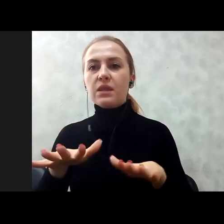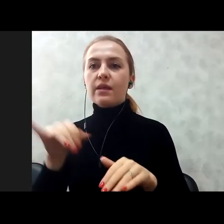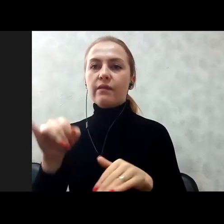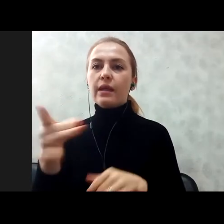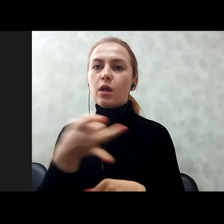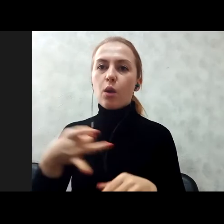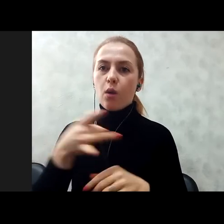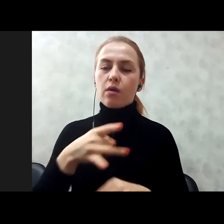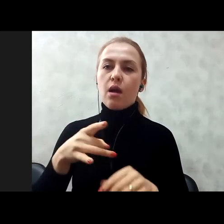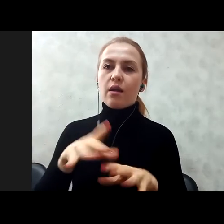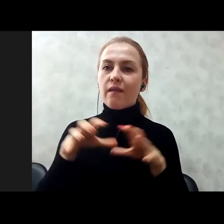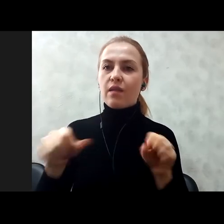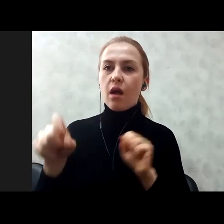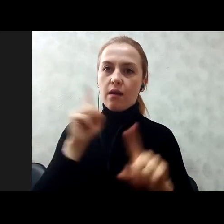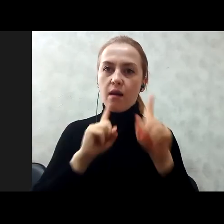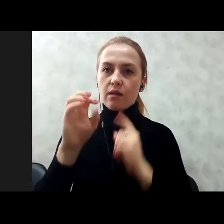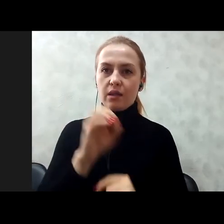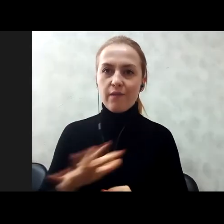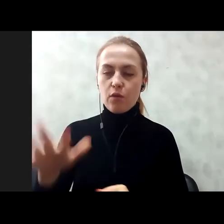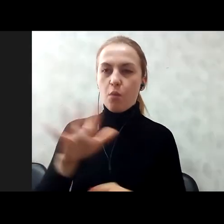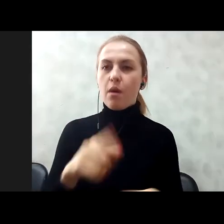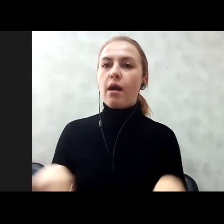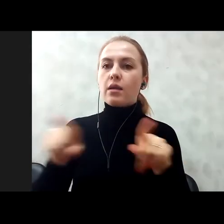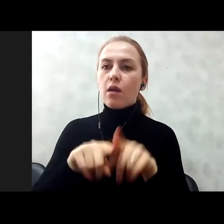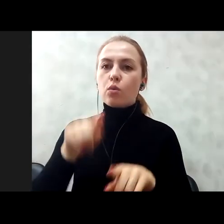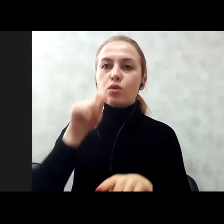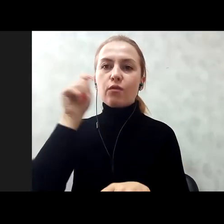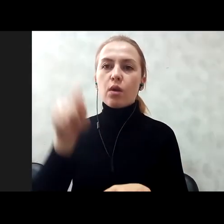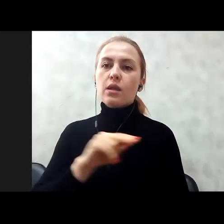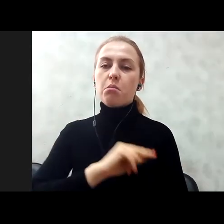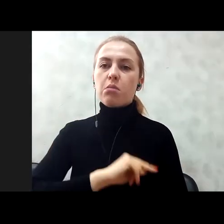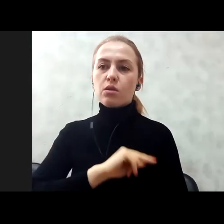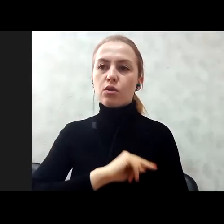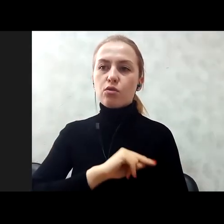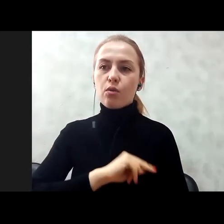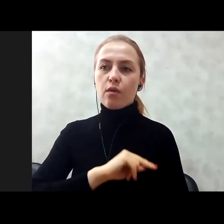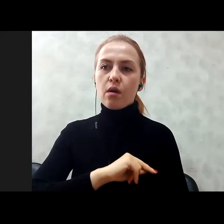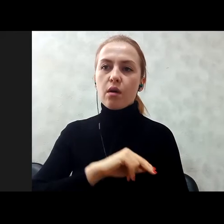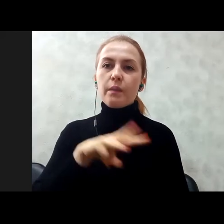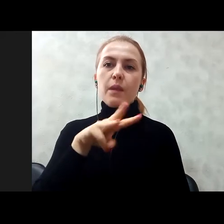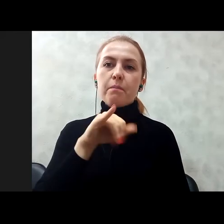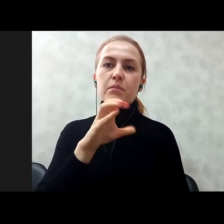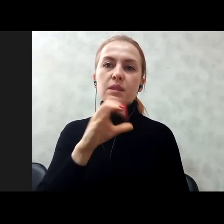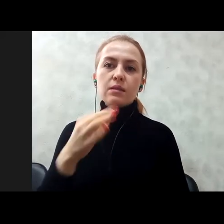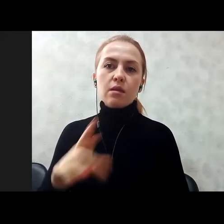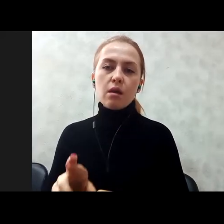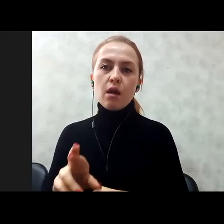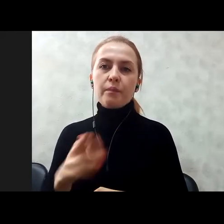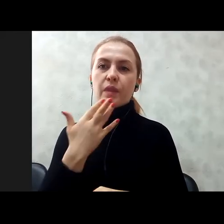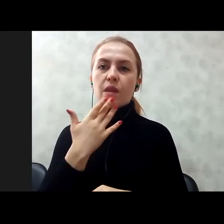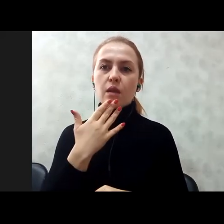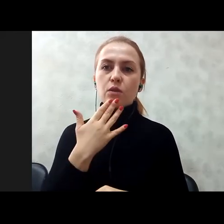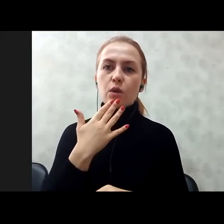Democratic Institute. Due to a concurrent event, they will present some of their findings on the session on